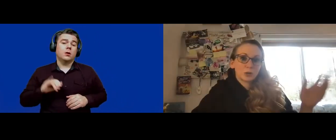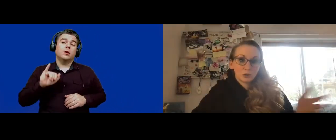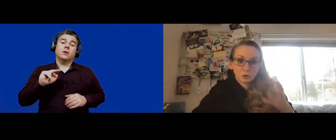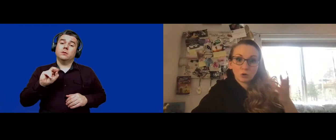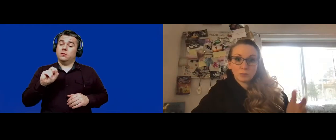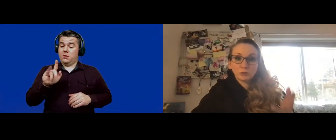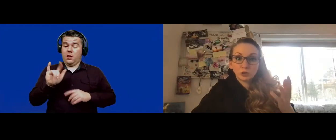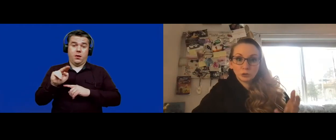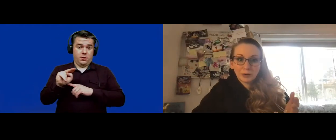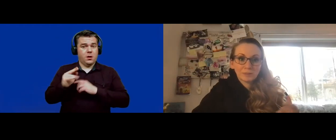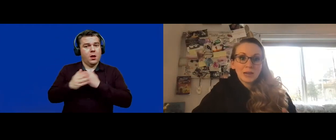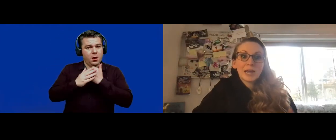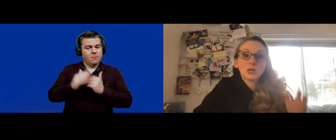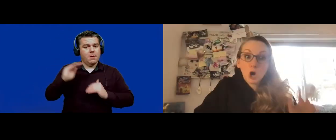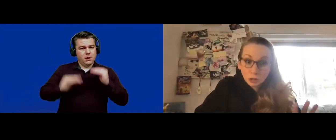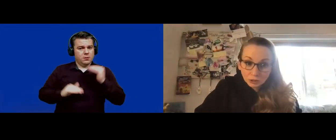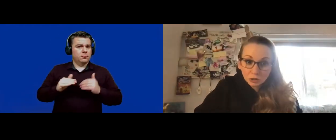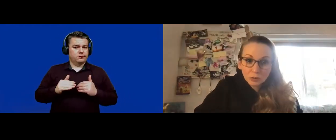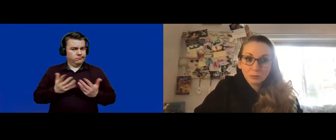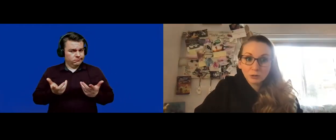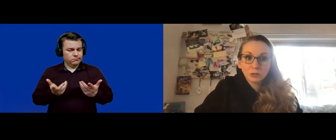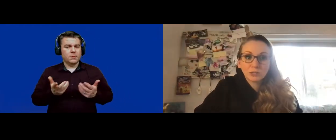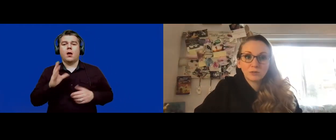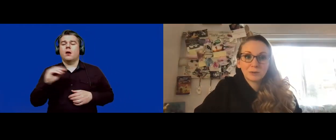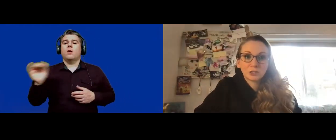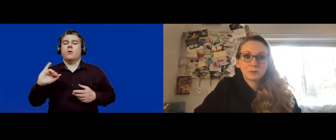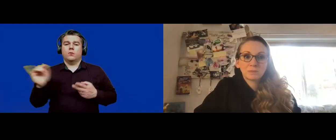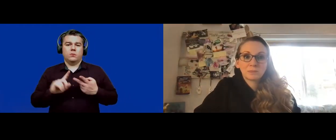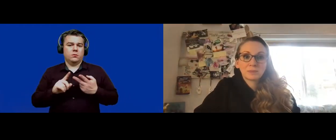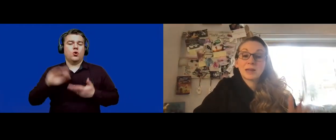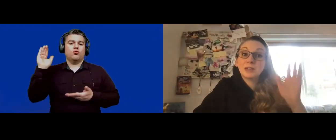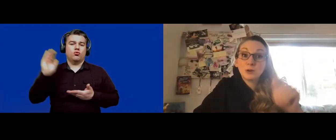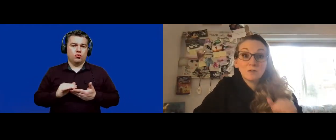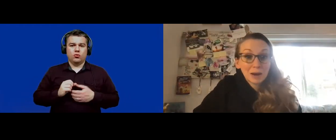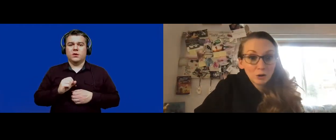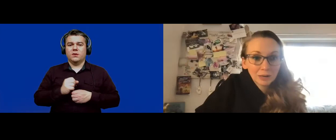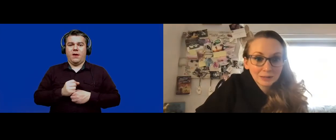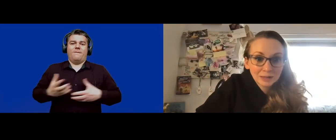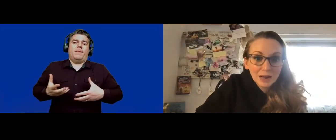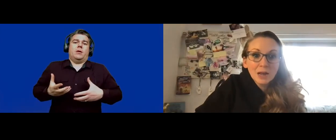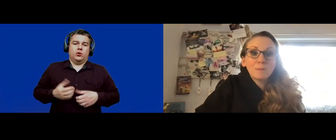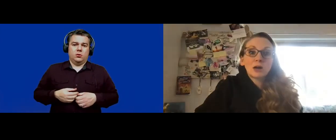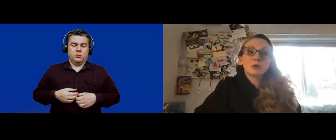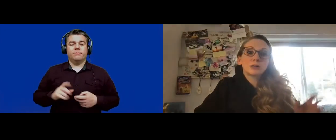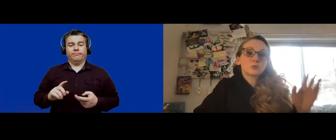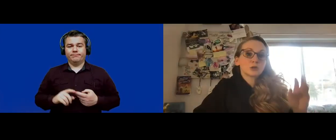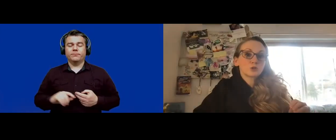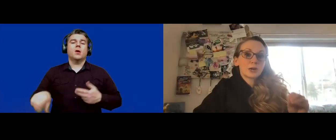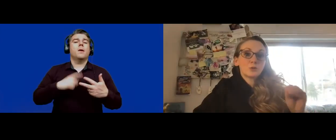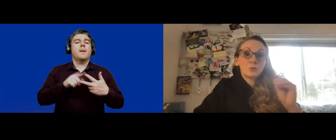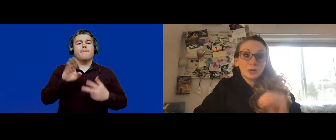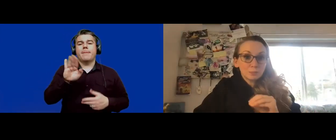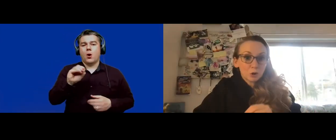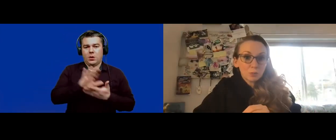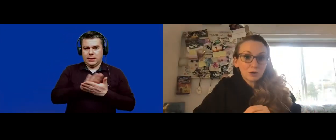dictates what other hormones are doing, and also it reduces inflammation. And then you have BioCleanse. BioCleanse works